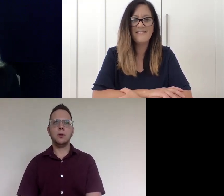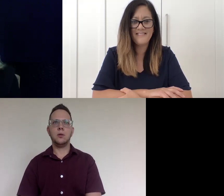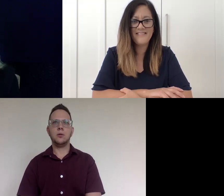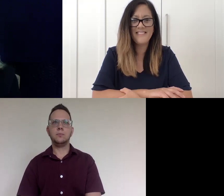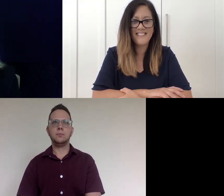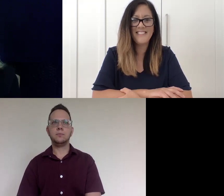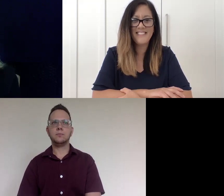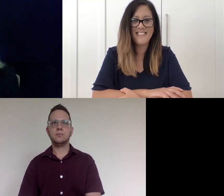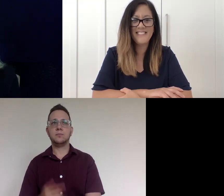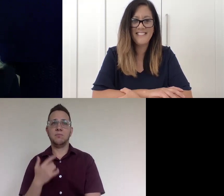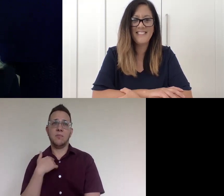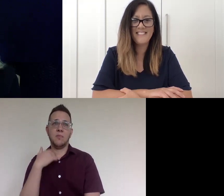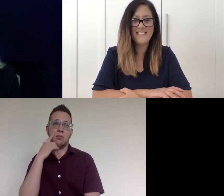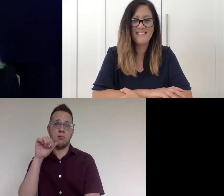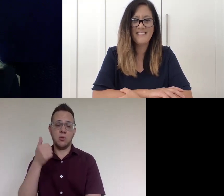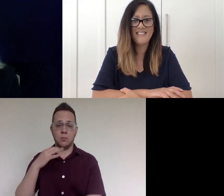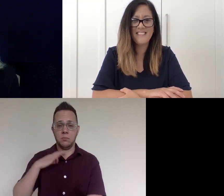people.